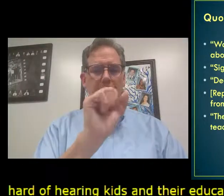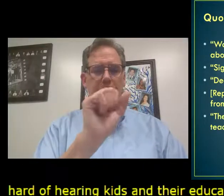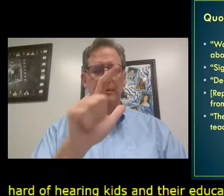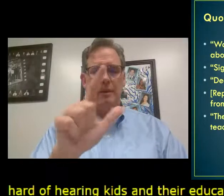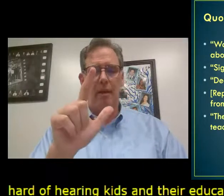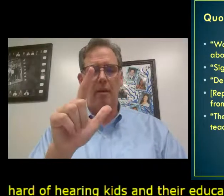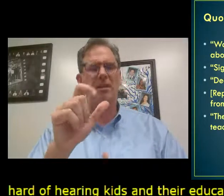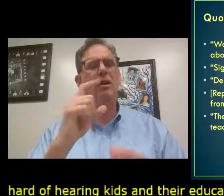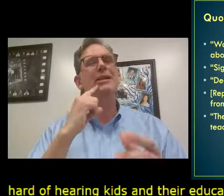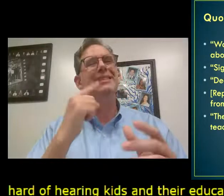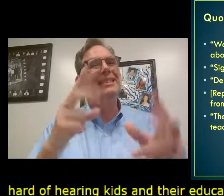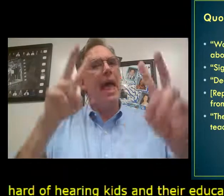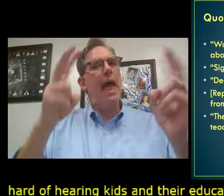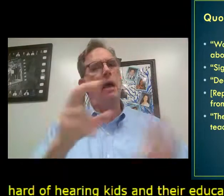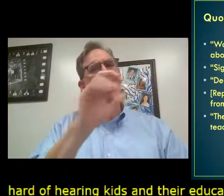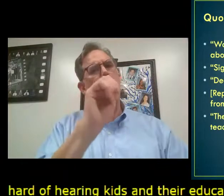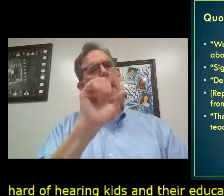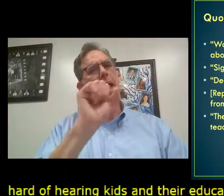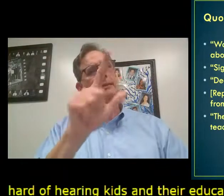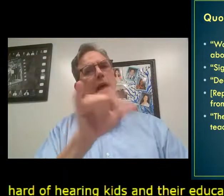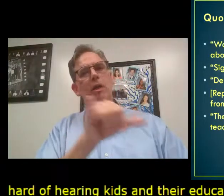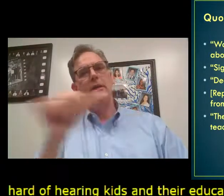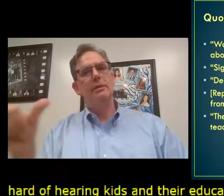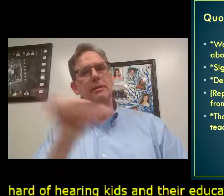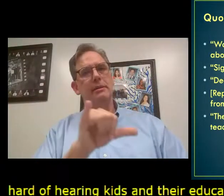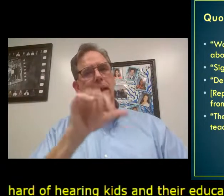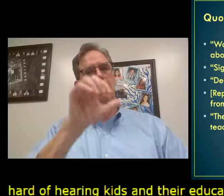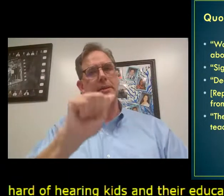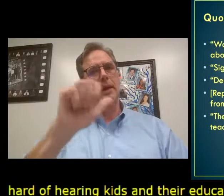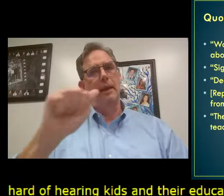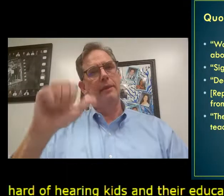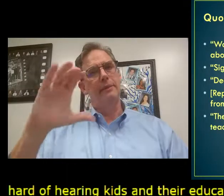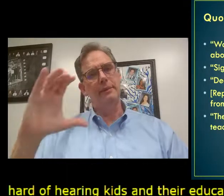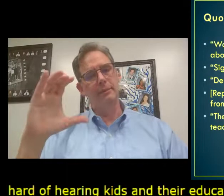One of the representatives on the team was comparing